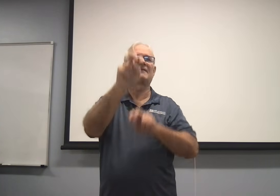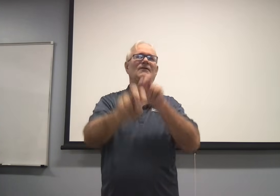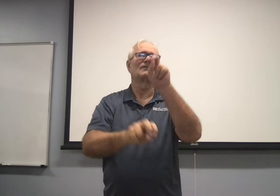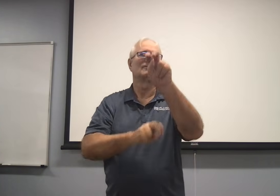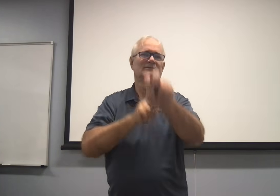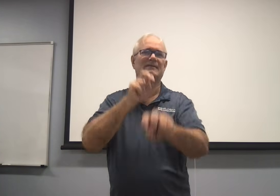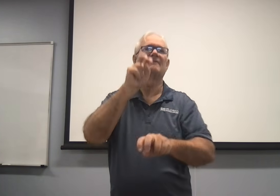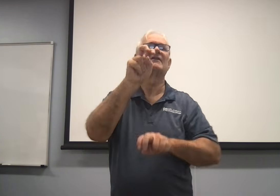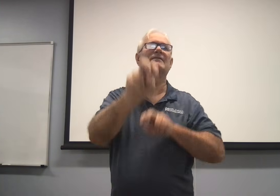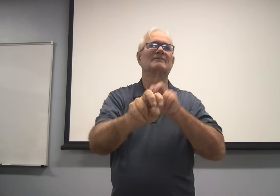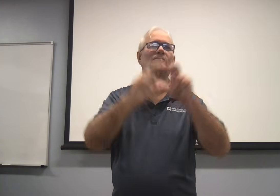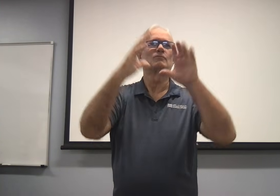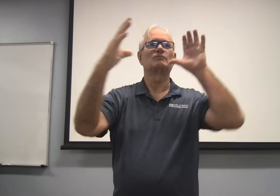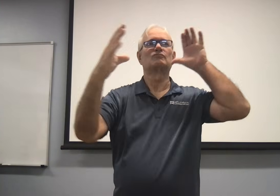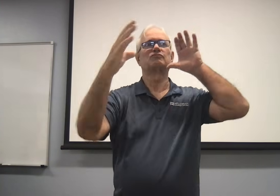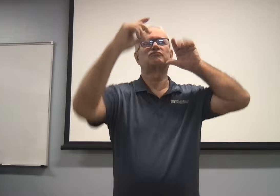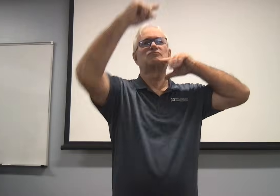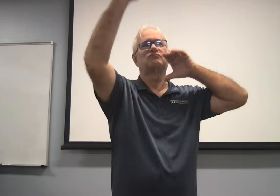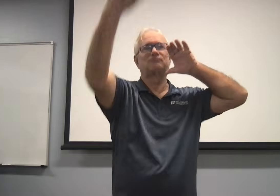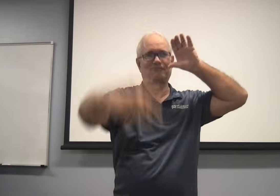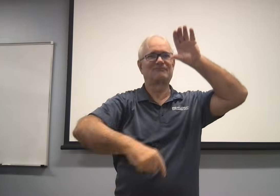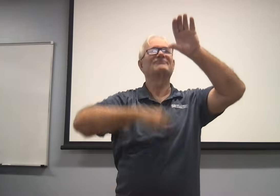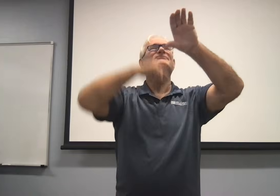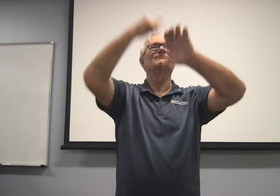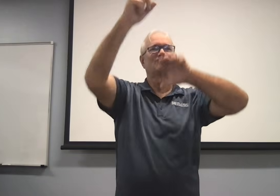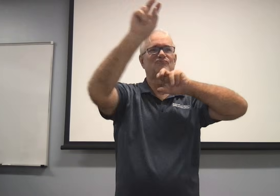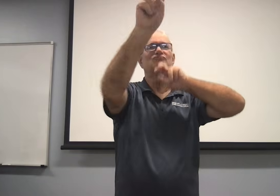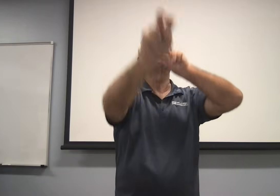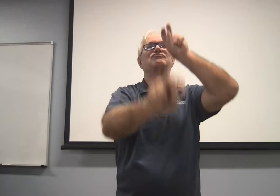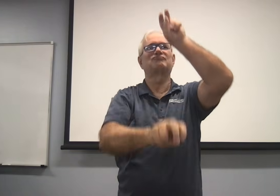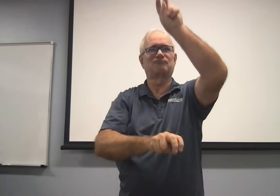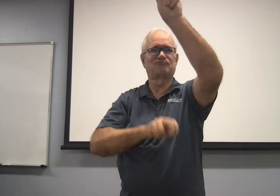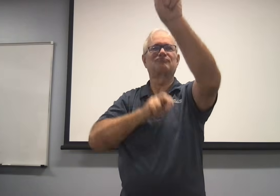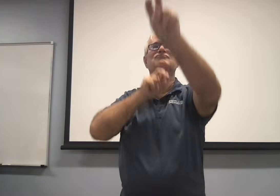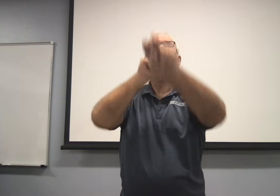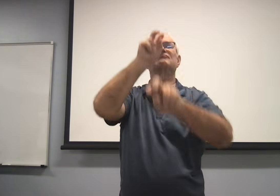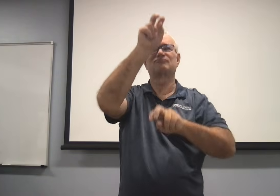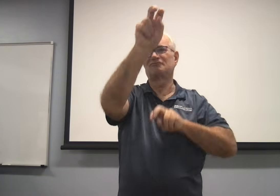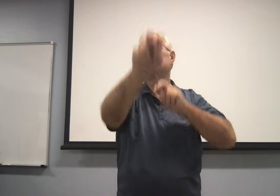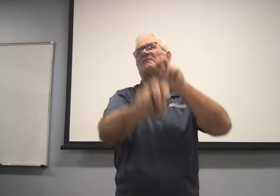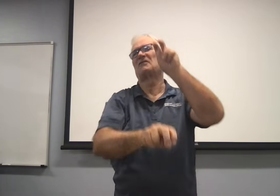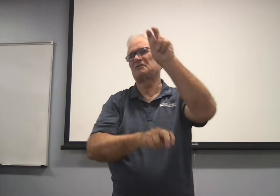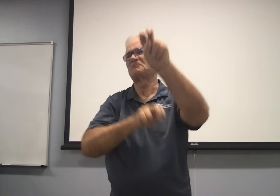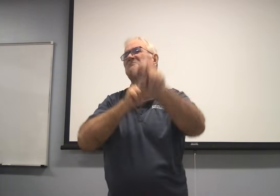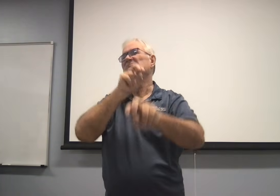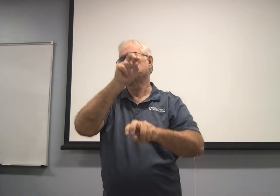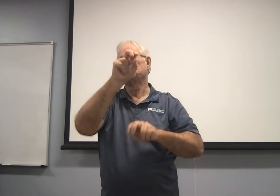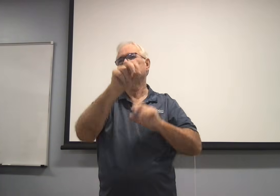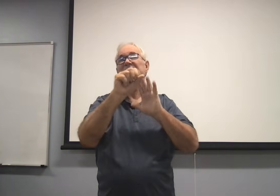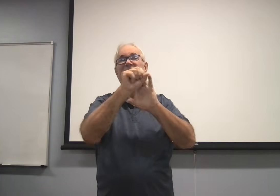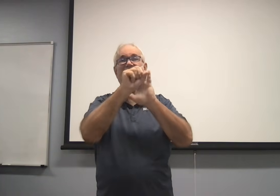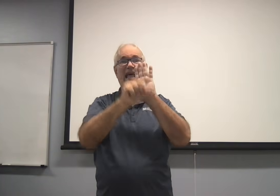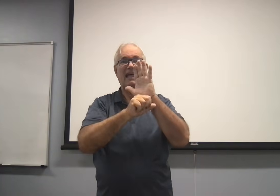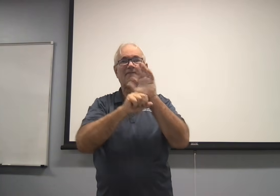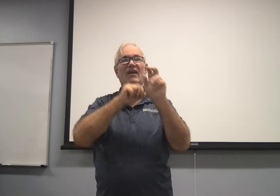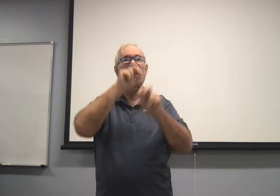sure, and this is a sign for fair, state fair, because of the Ferris wheel. Yeah. So you